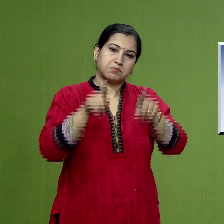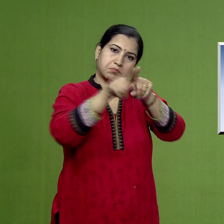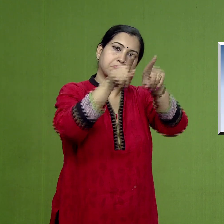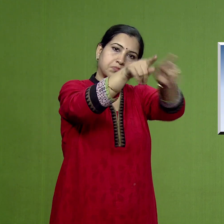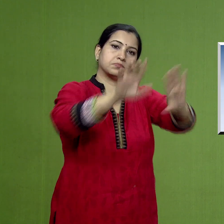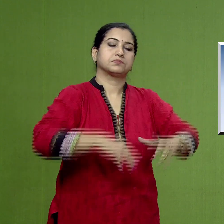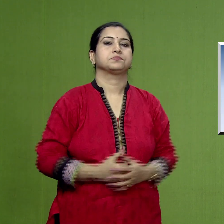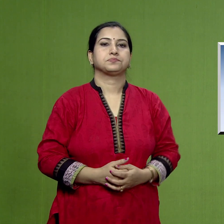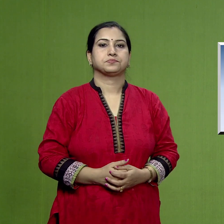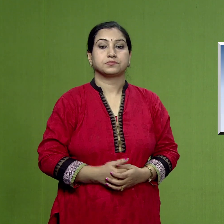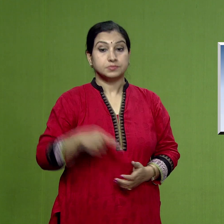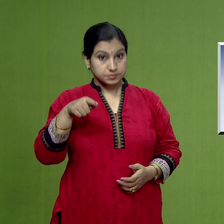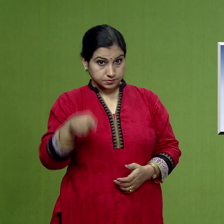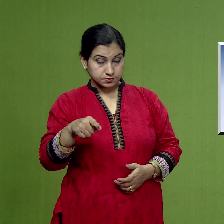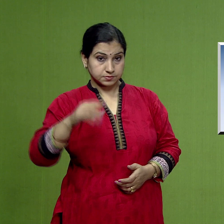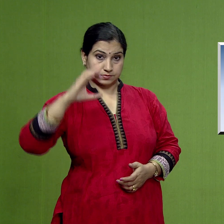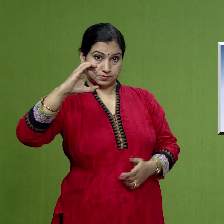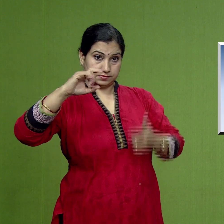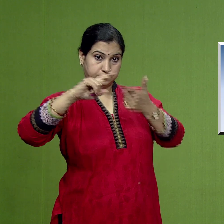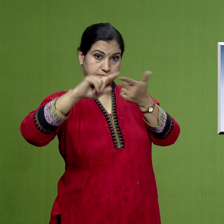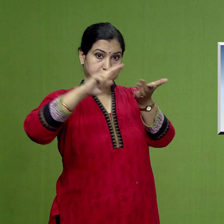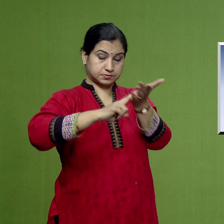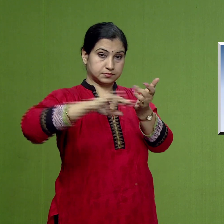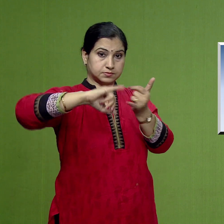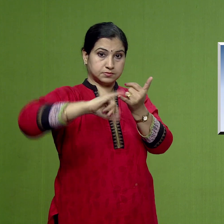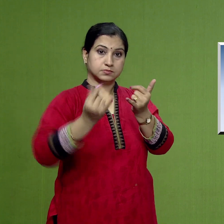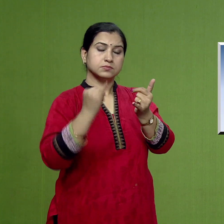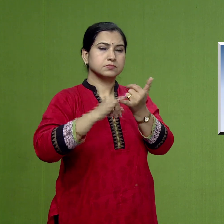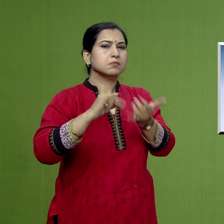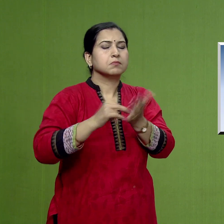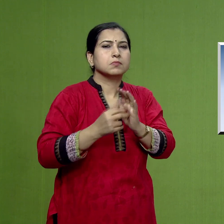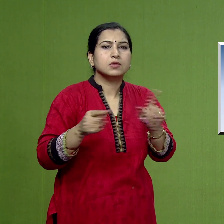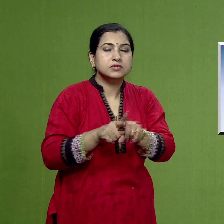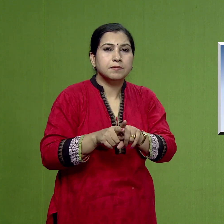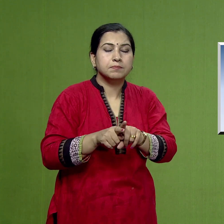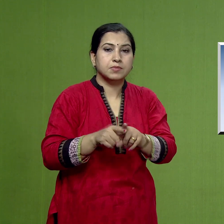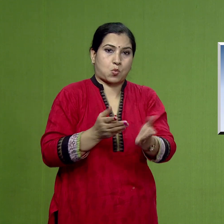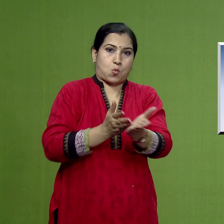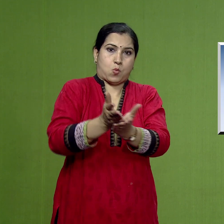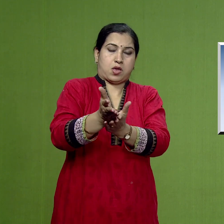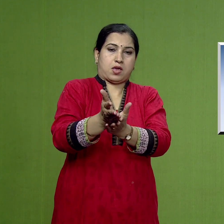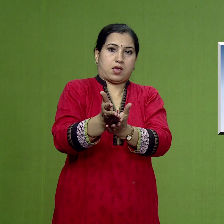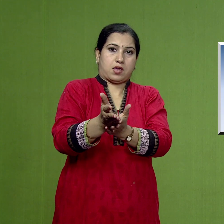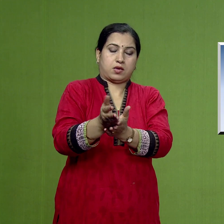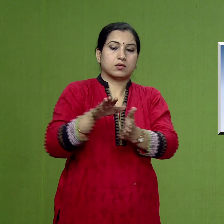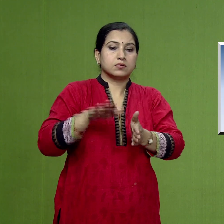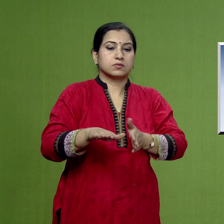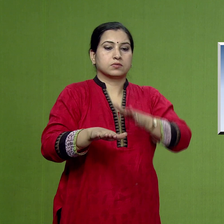Census can be defined as a procedure of systematically acquiring and recording